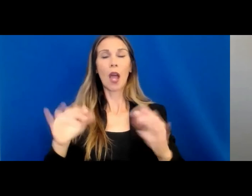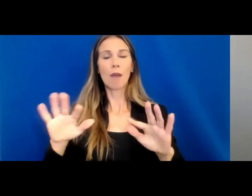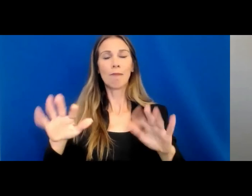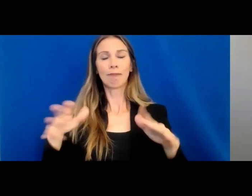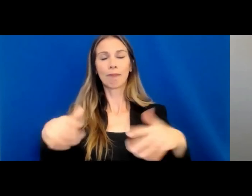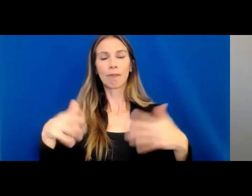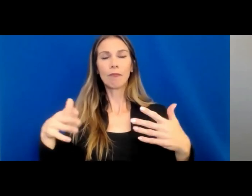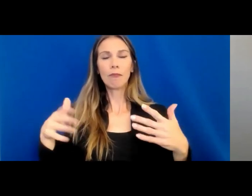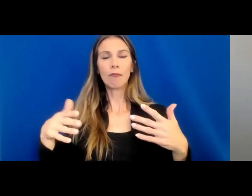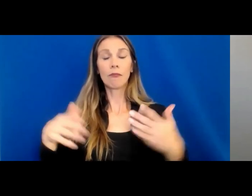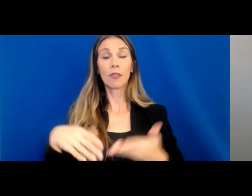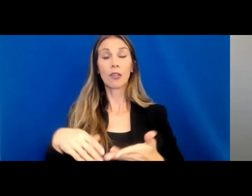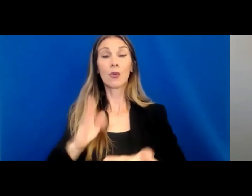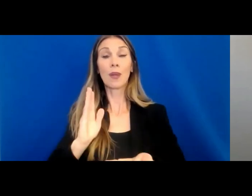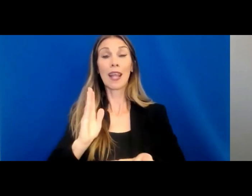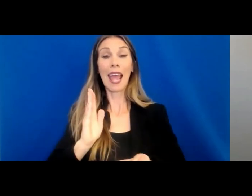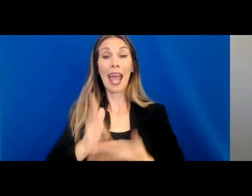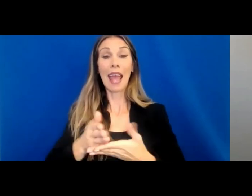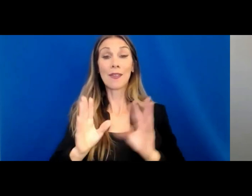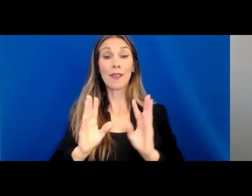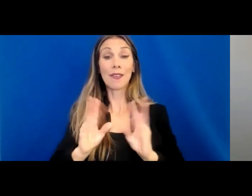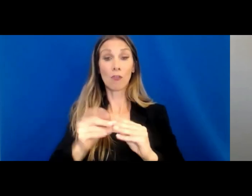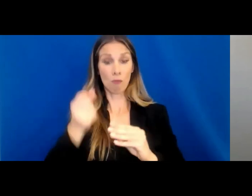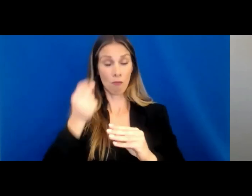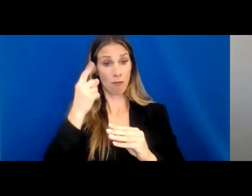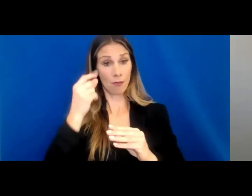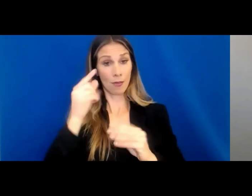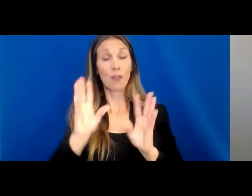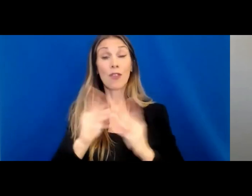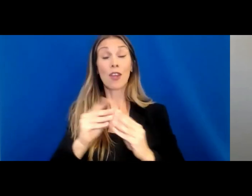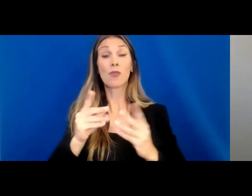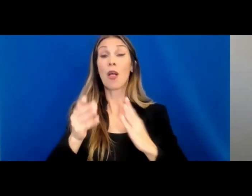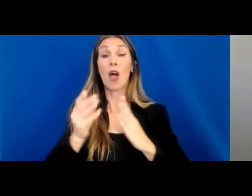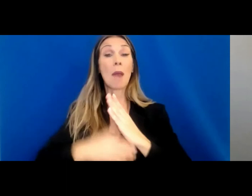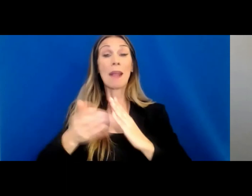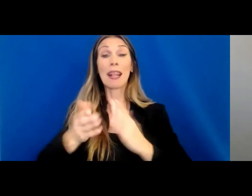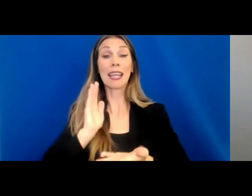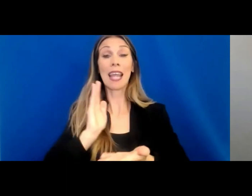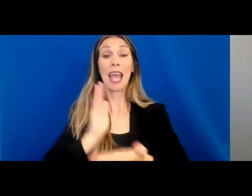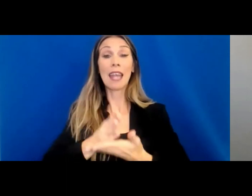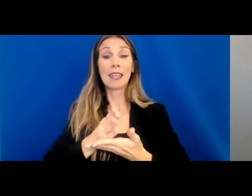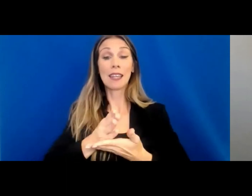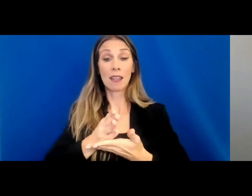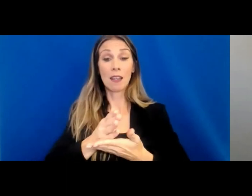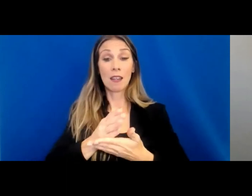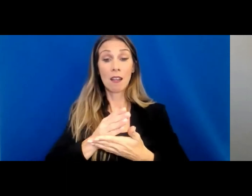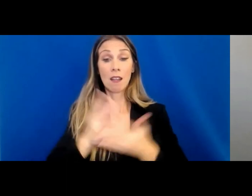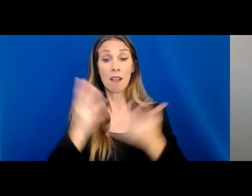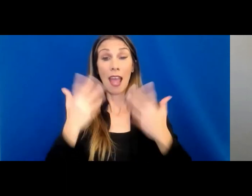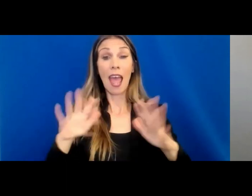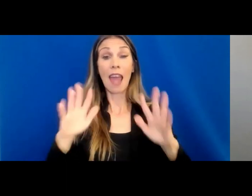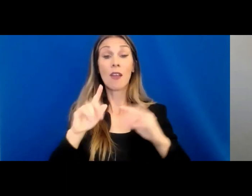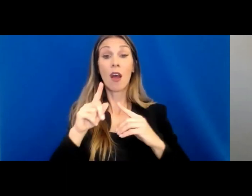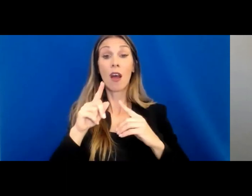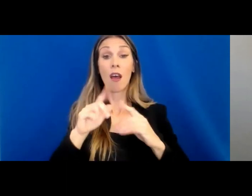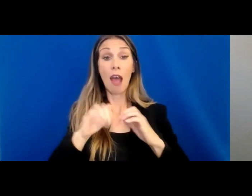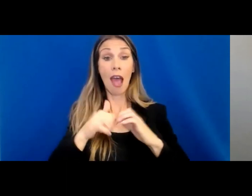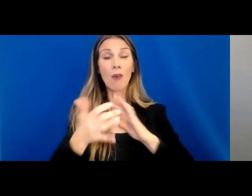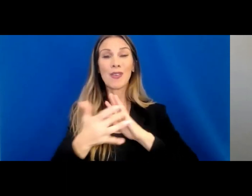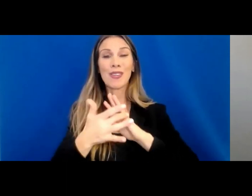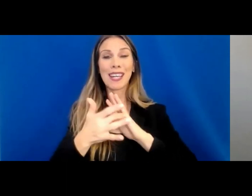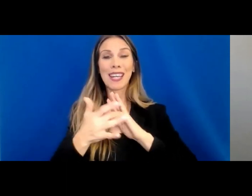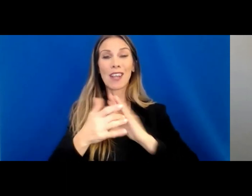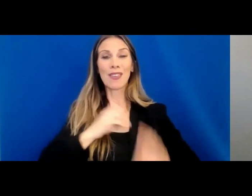to end a session. The sessions will automatically end by, as Mackenzie just implied, by the technical